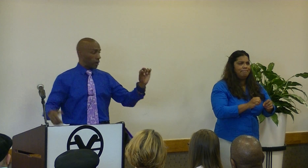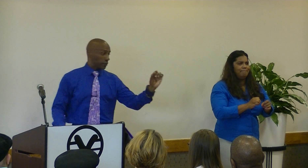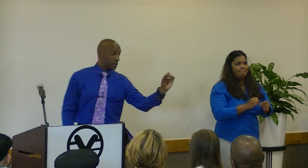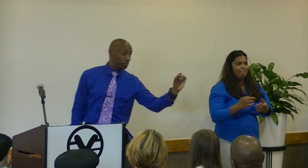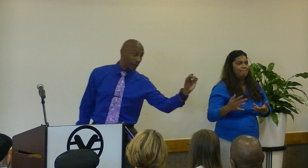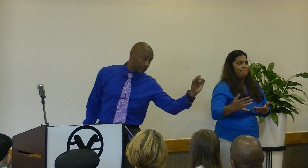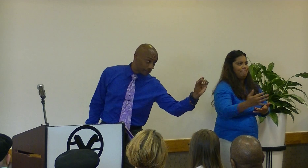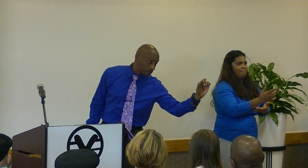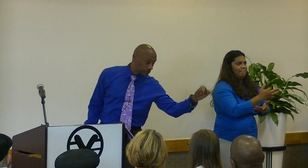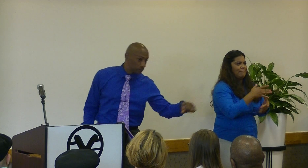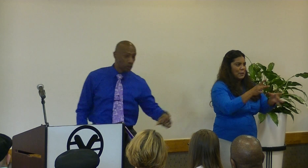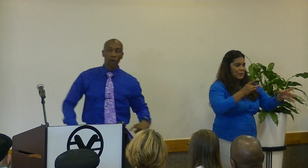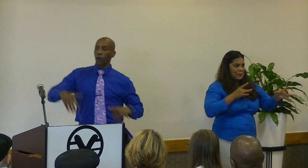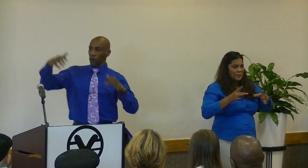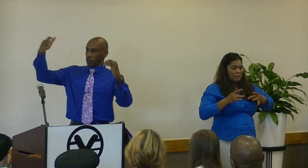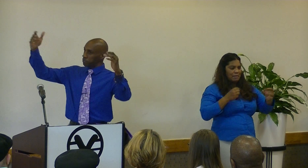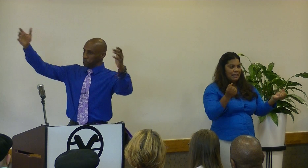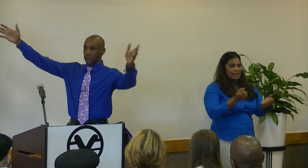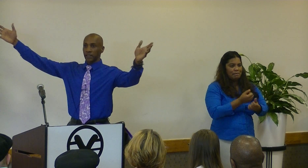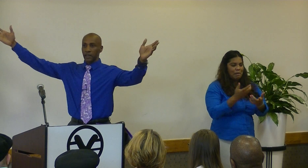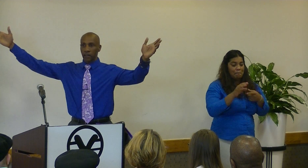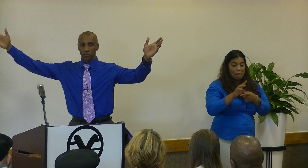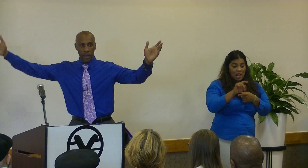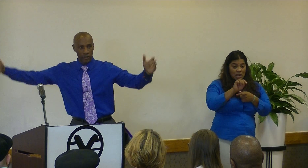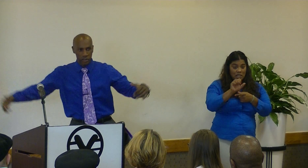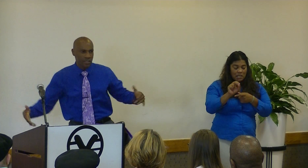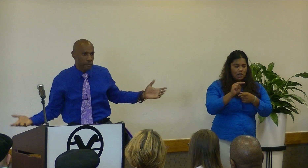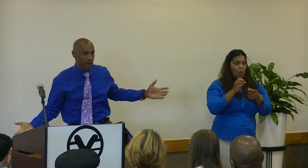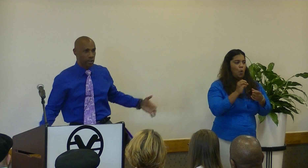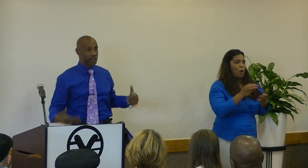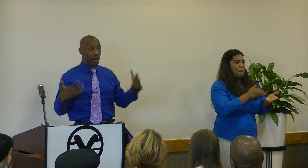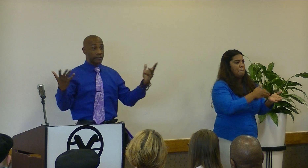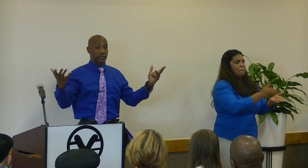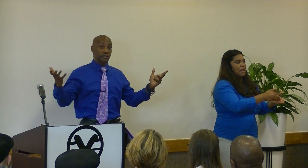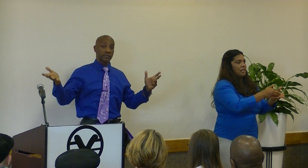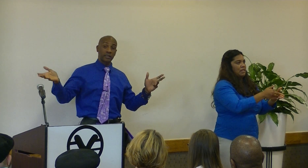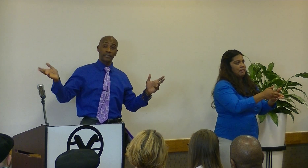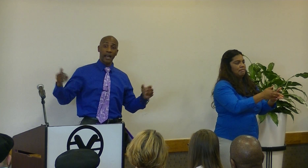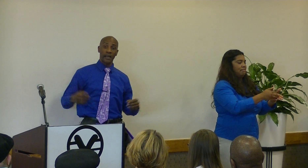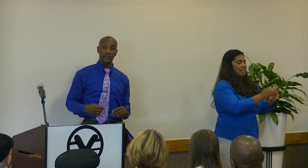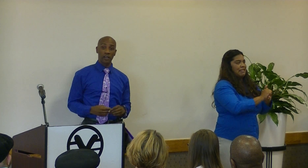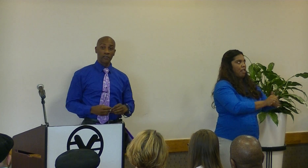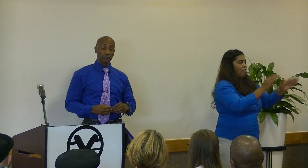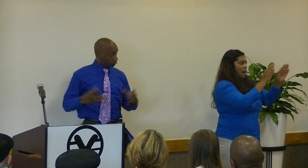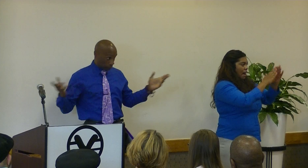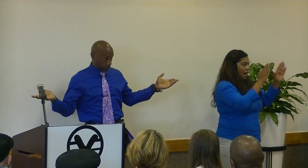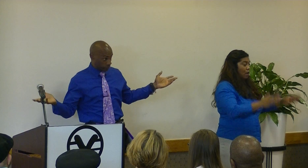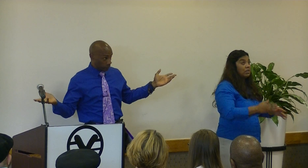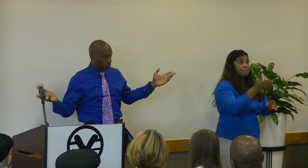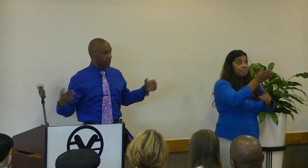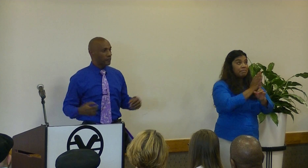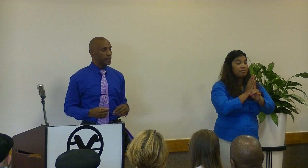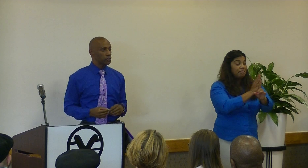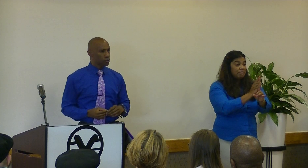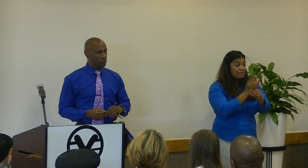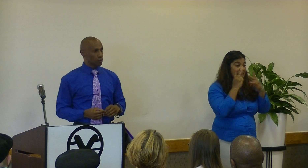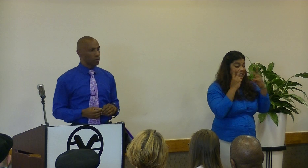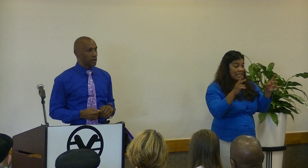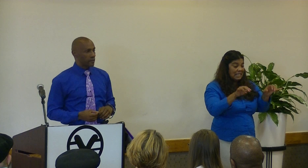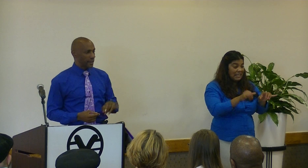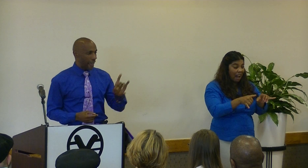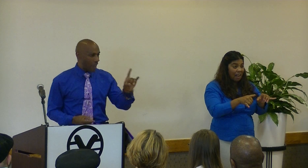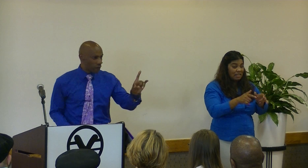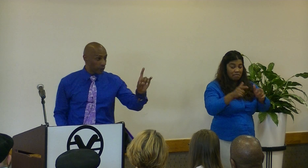demonstrate whether it's a button or a billion-dollar mansion. It doesn't matter because God doesn't see size. Well, if that's